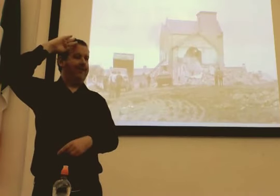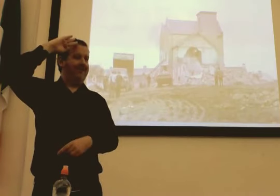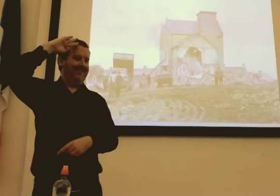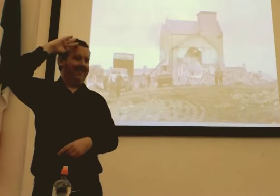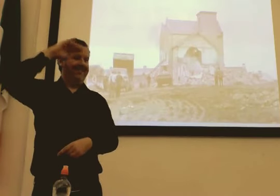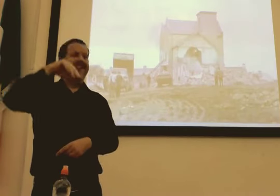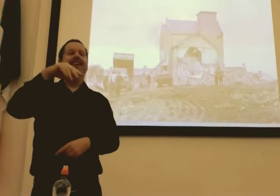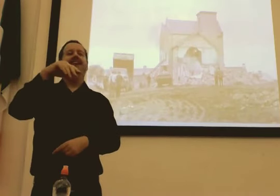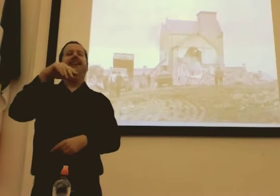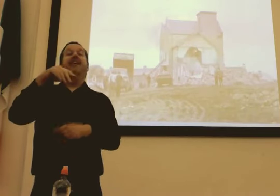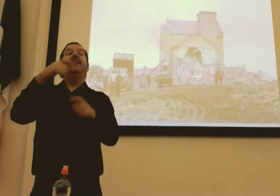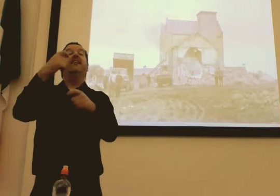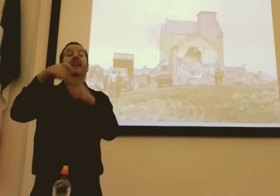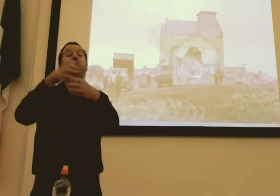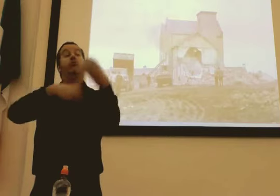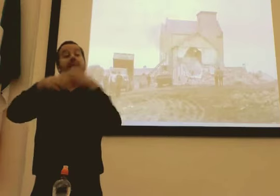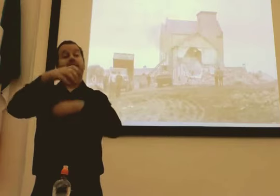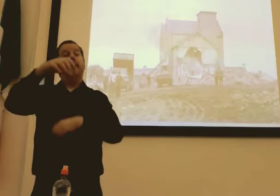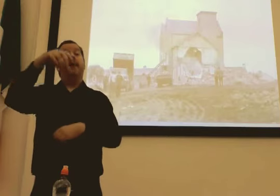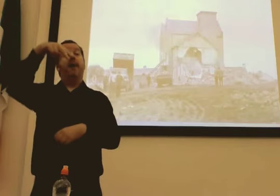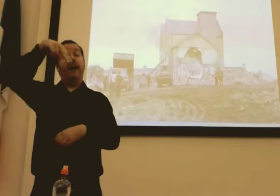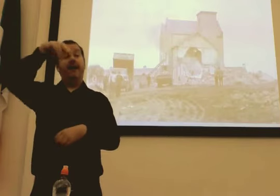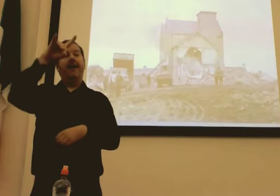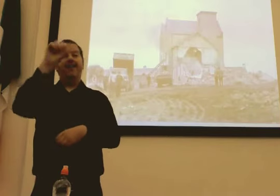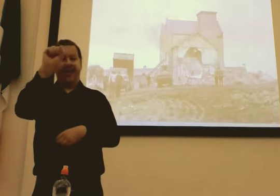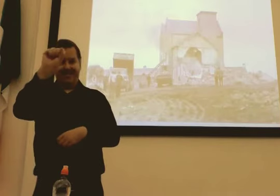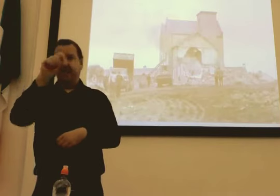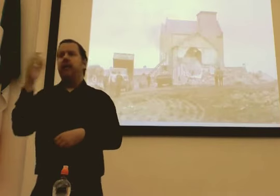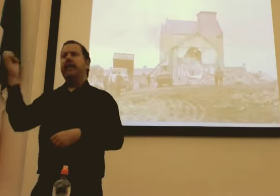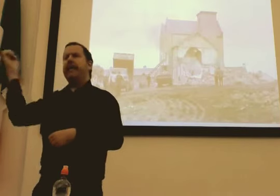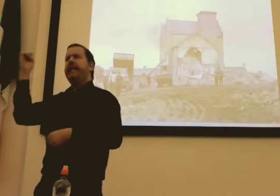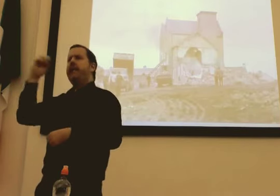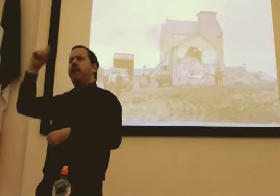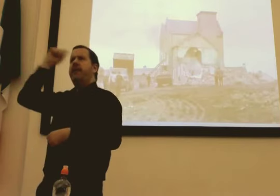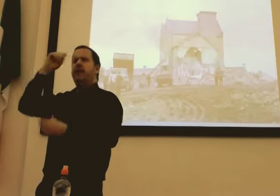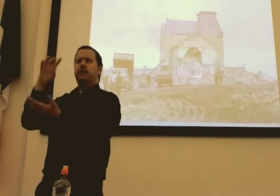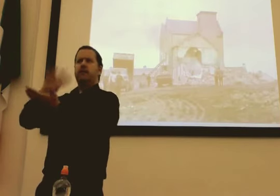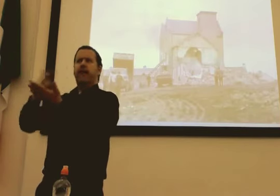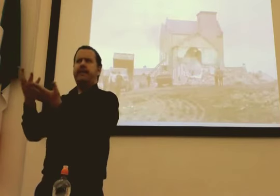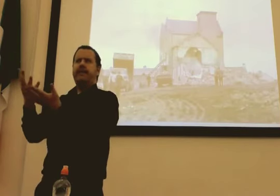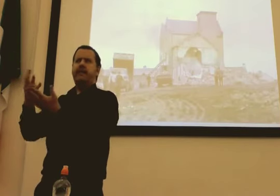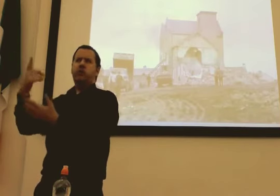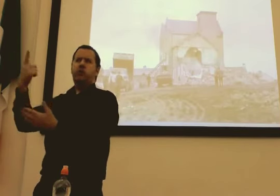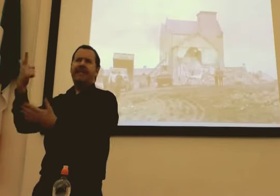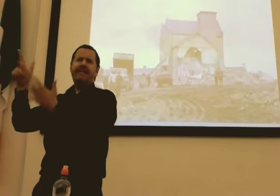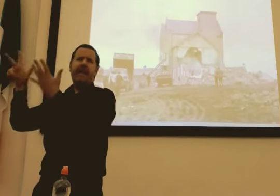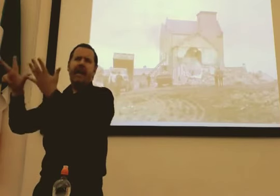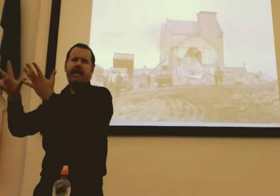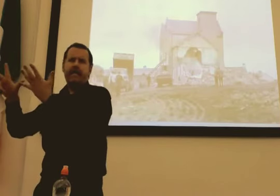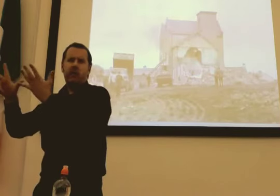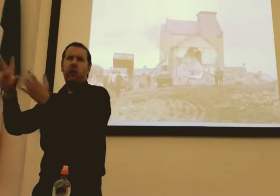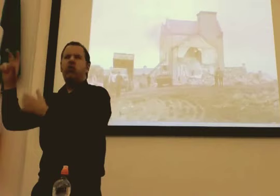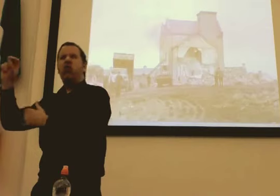in Northern Ireland it continued to the 1940s, and then it was replaced with the NHS. In England, I think it came to an end